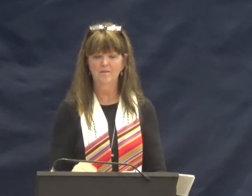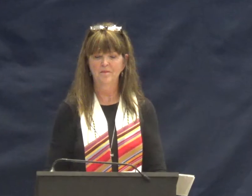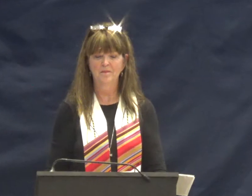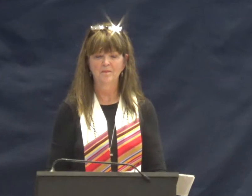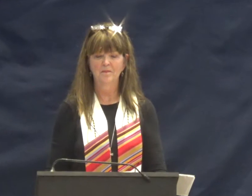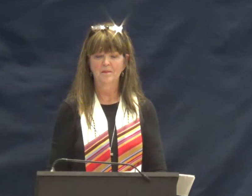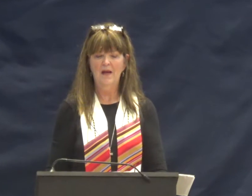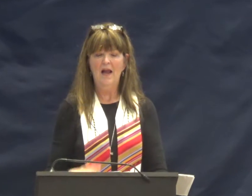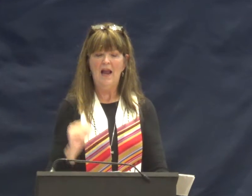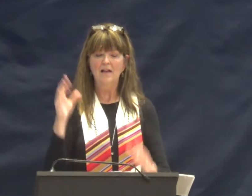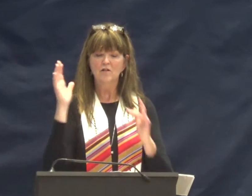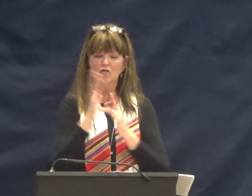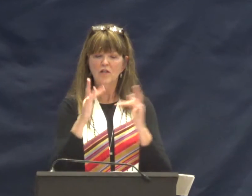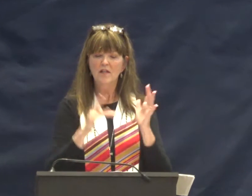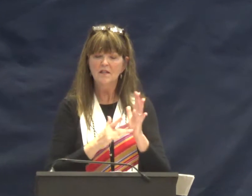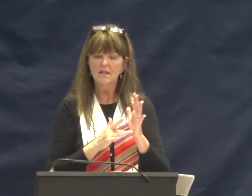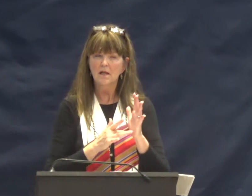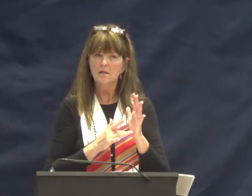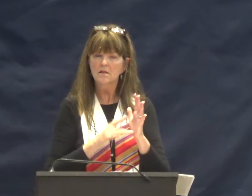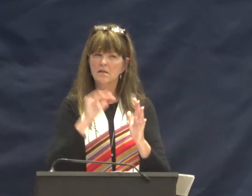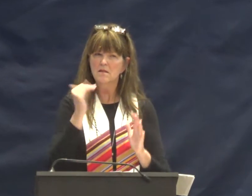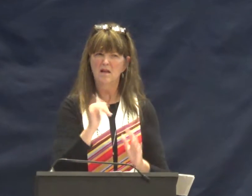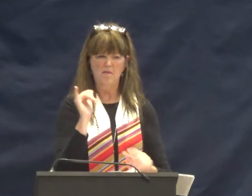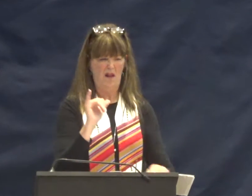experiences alone. Never, ever.